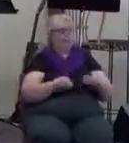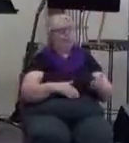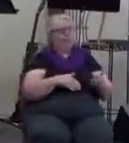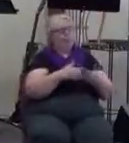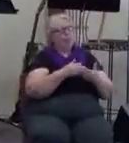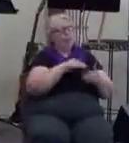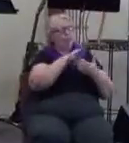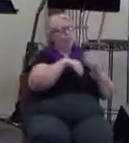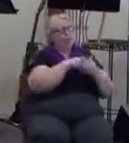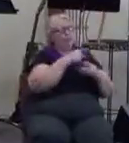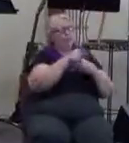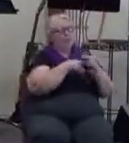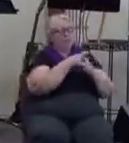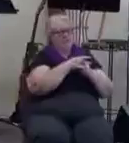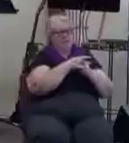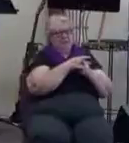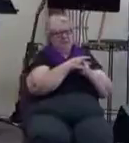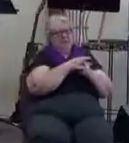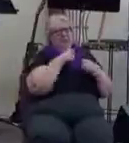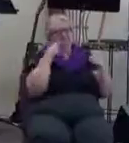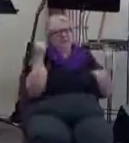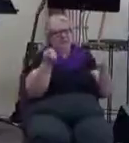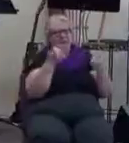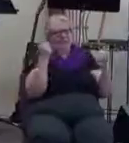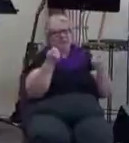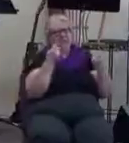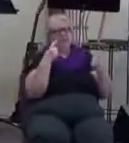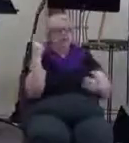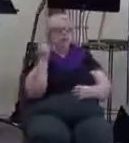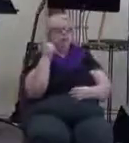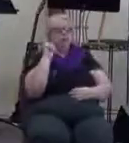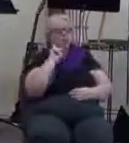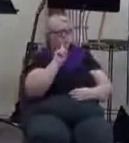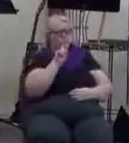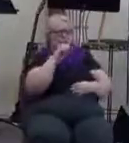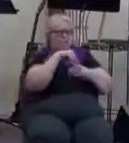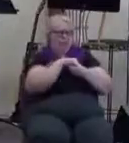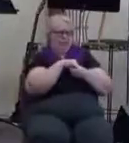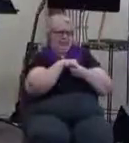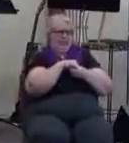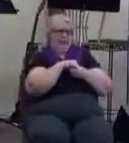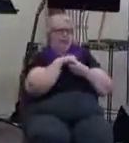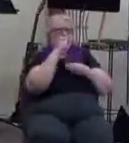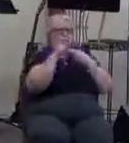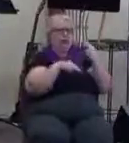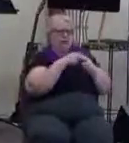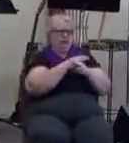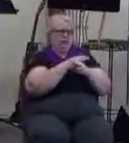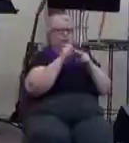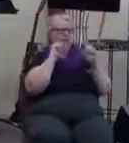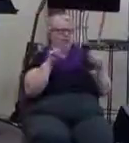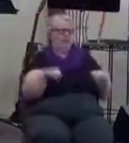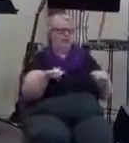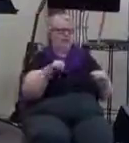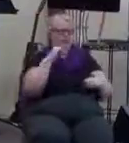sins. There's only one in this universe that can get jealous, and who's